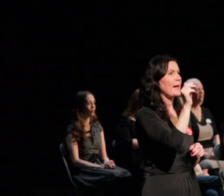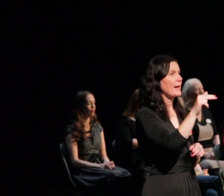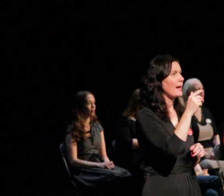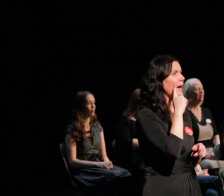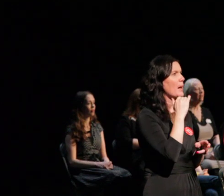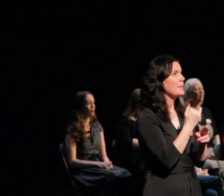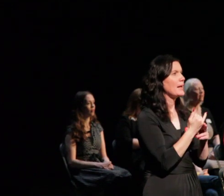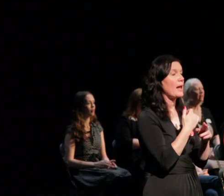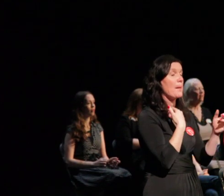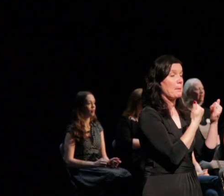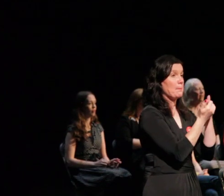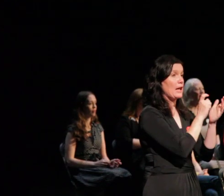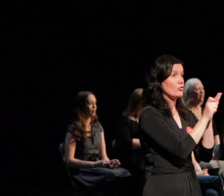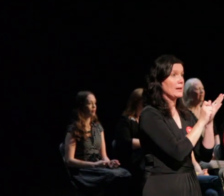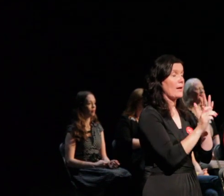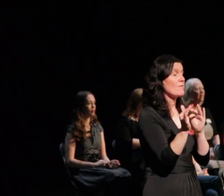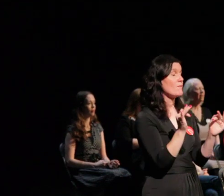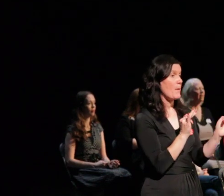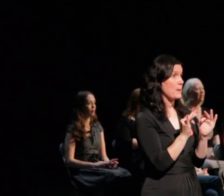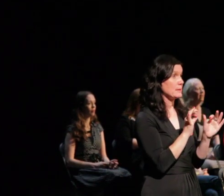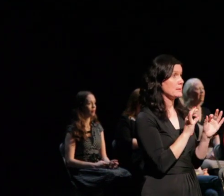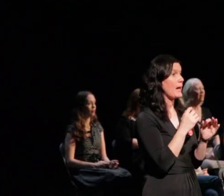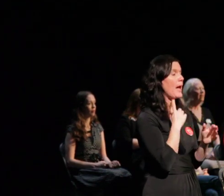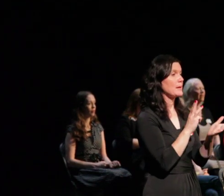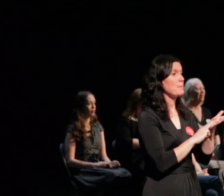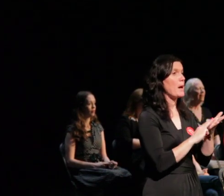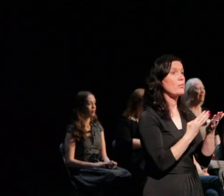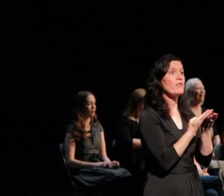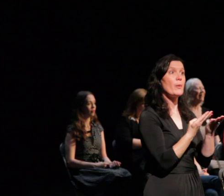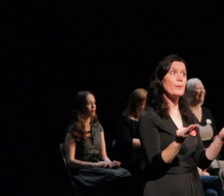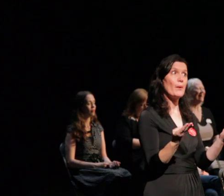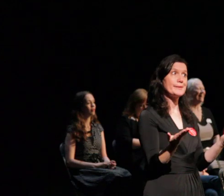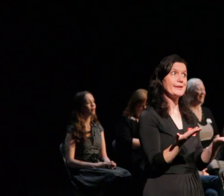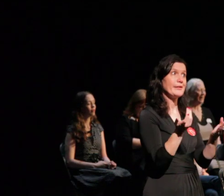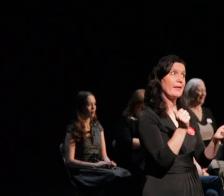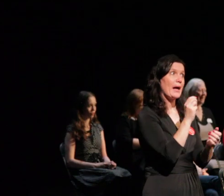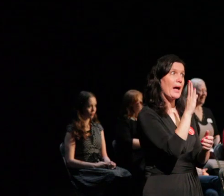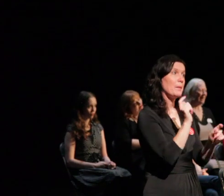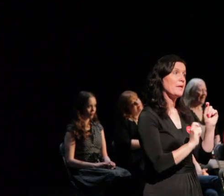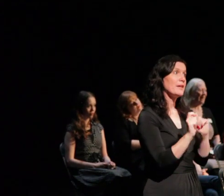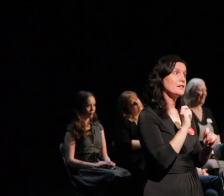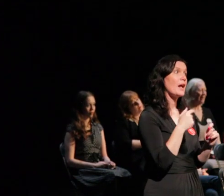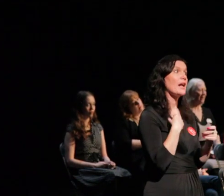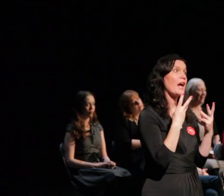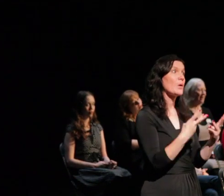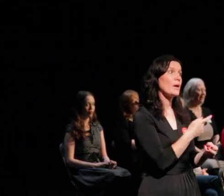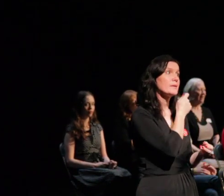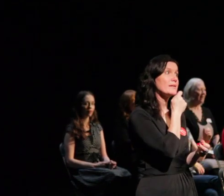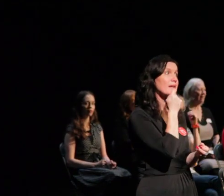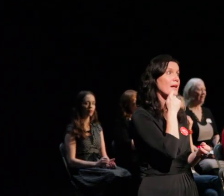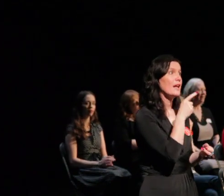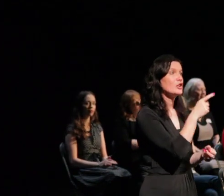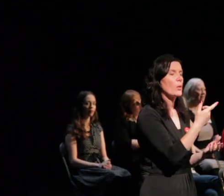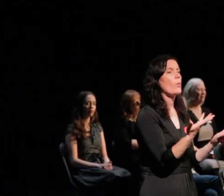Of being a playwright, a feminist, and a member of the board of the Abbey Theatre. And I want to say that